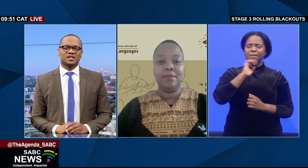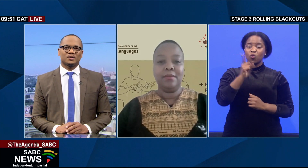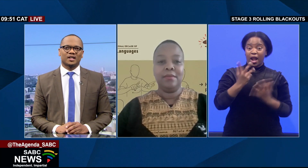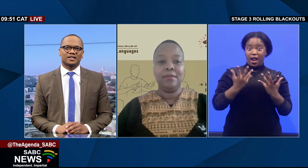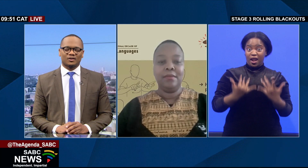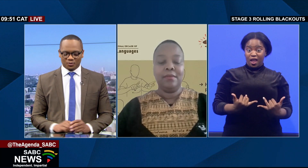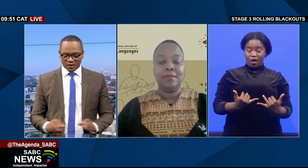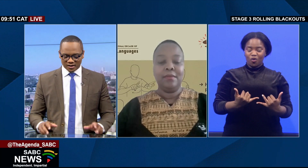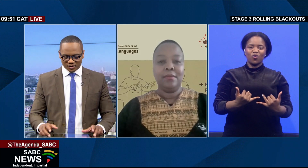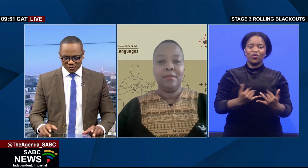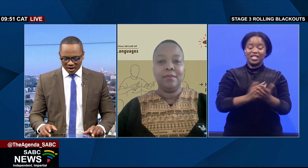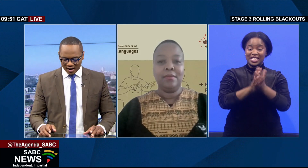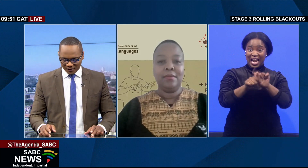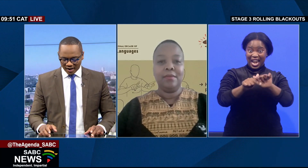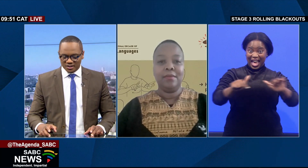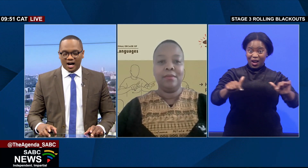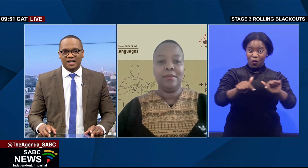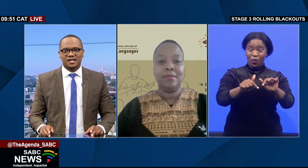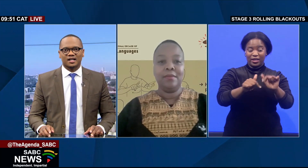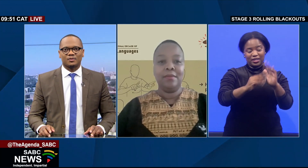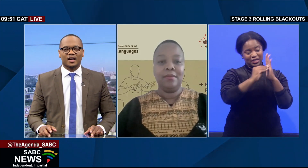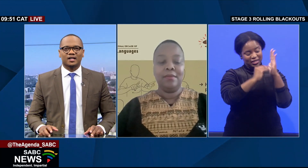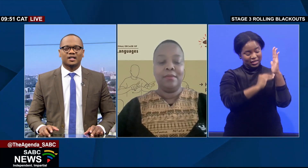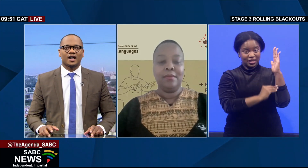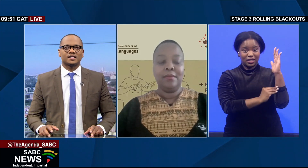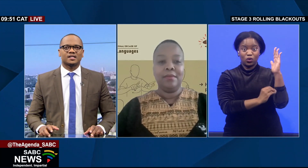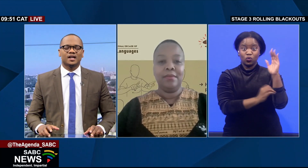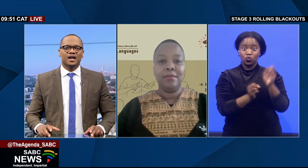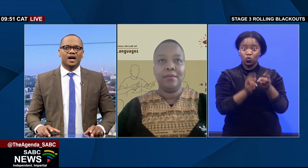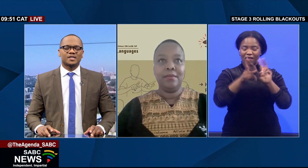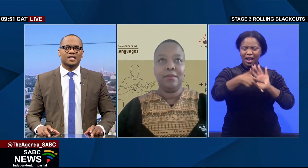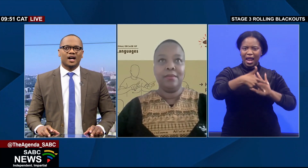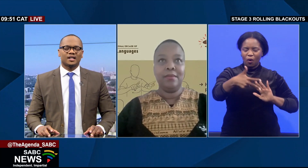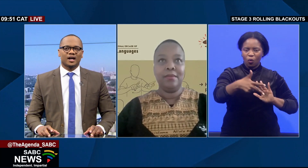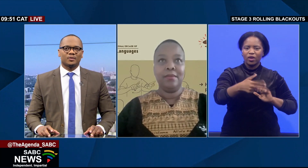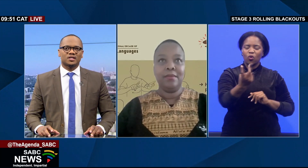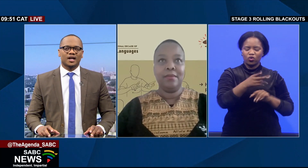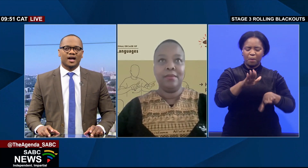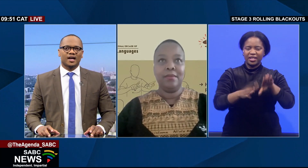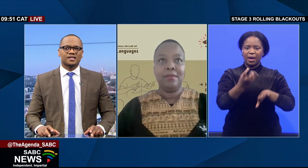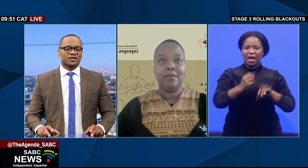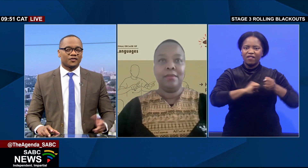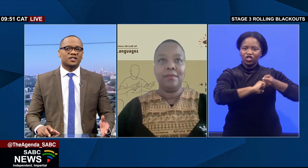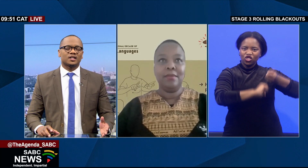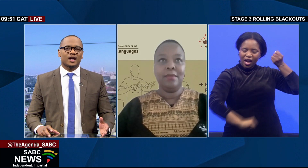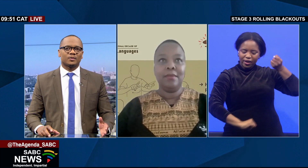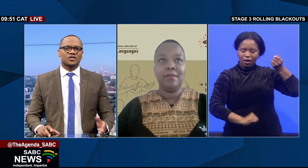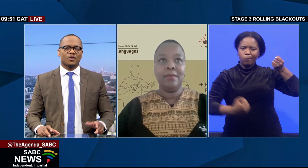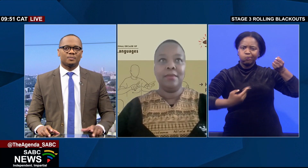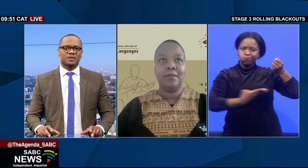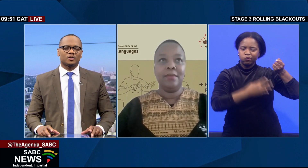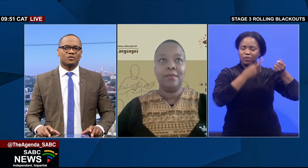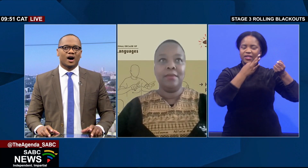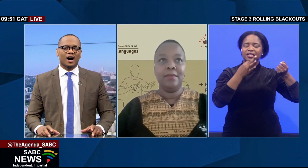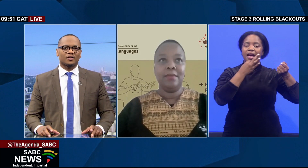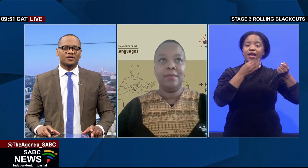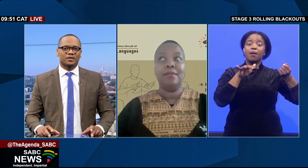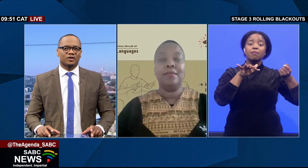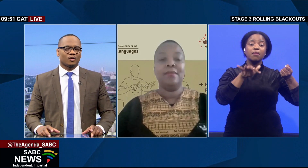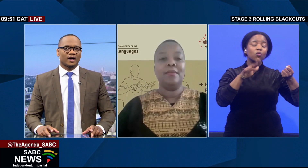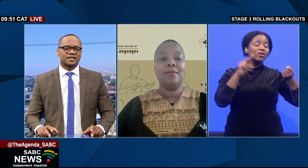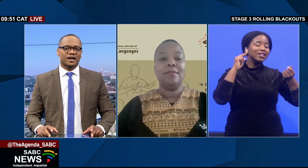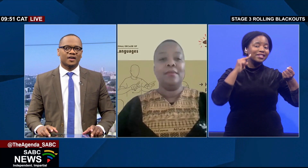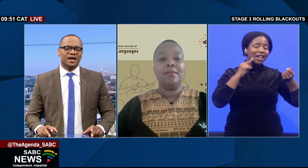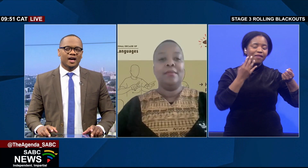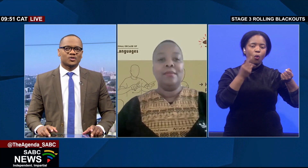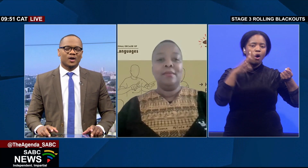Also considering that already you have a charter that recognizes sign language as an official language for people who are hard of